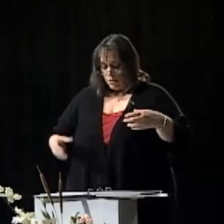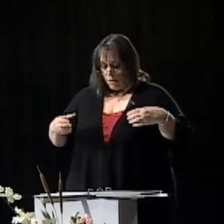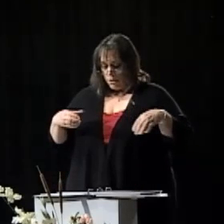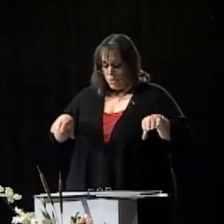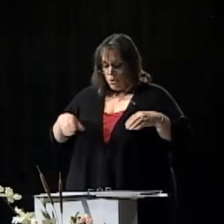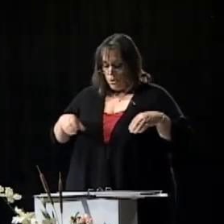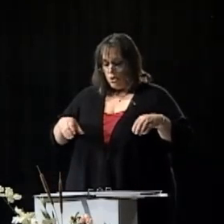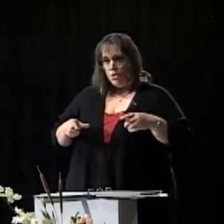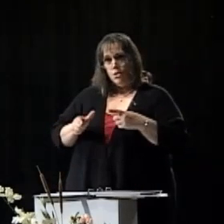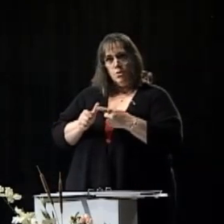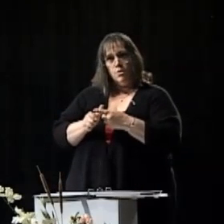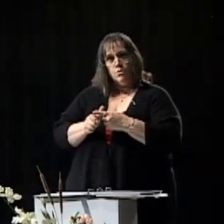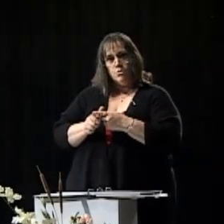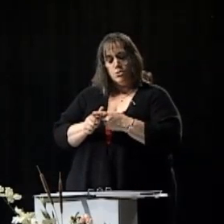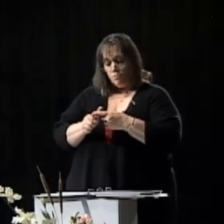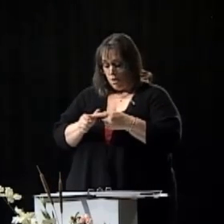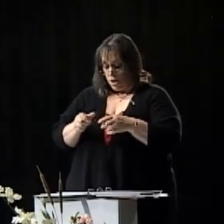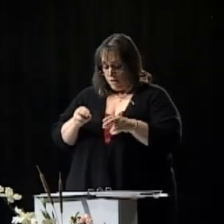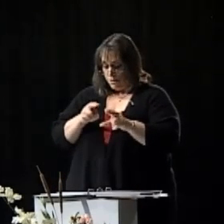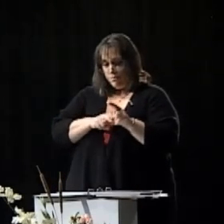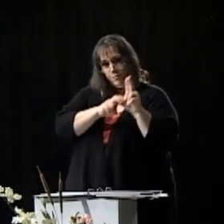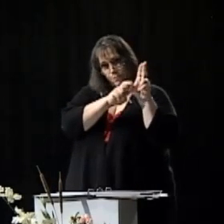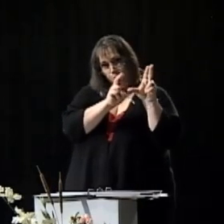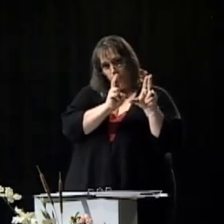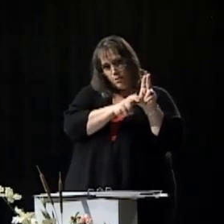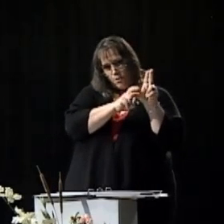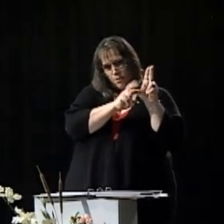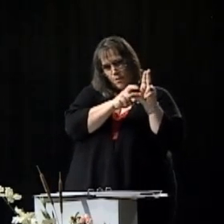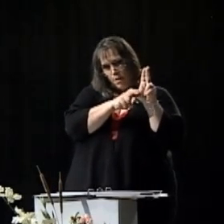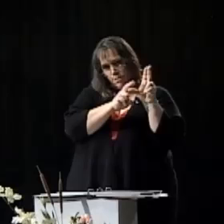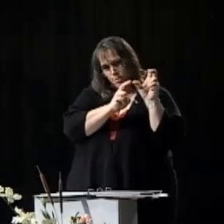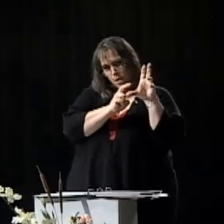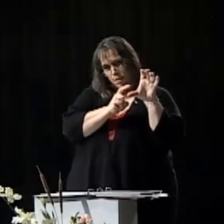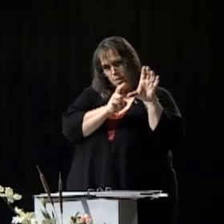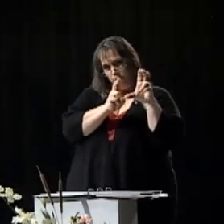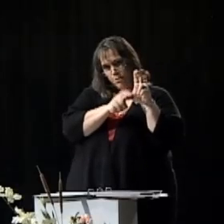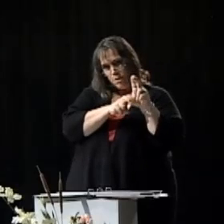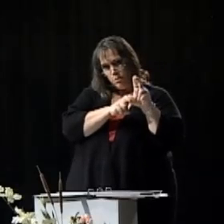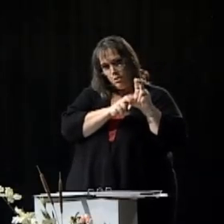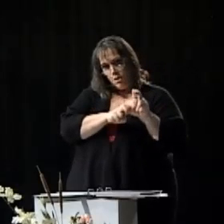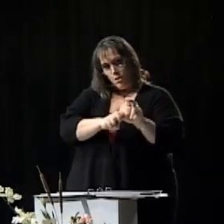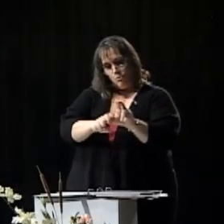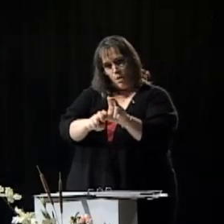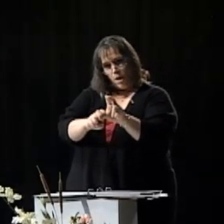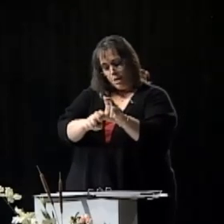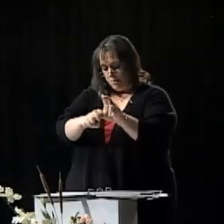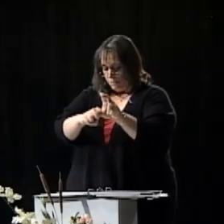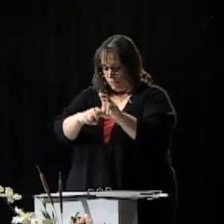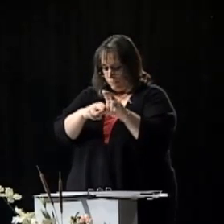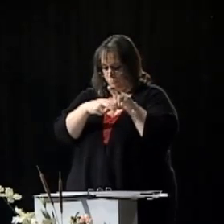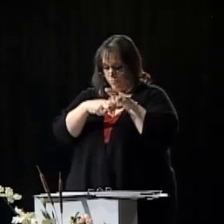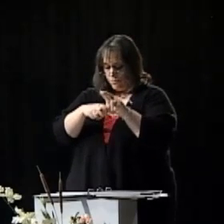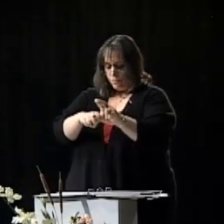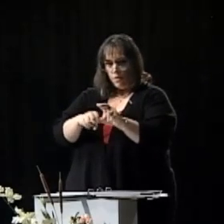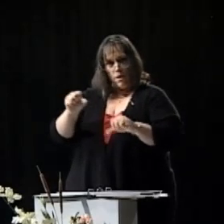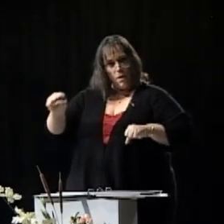Okay. Do you ride? So this is kind of, you're making a seat for someone. Ride